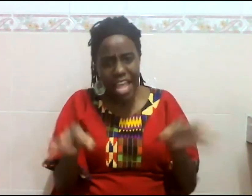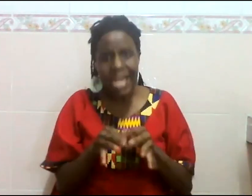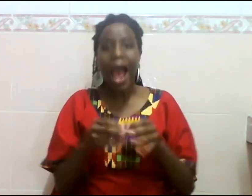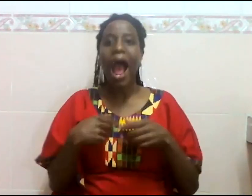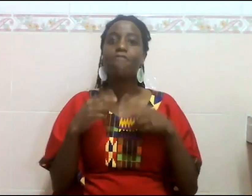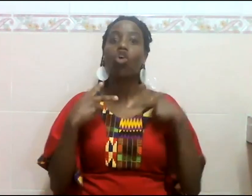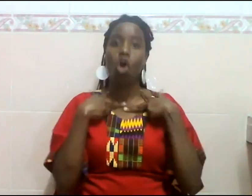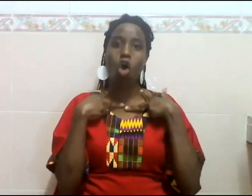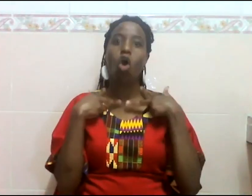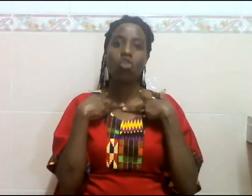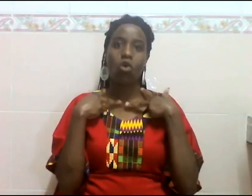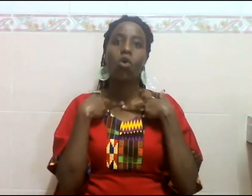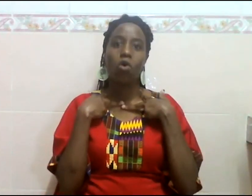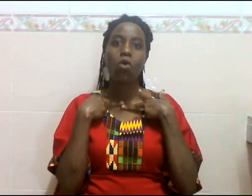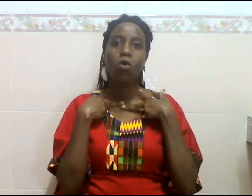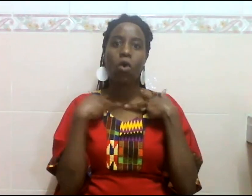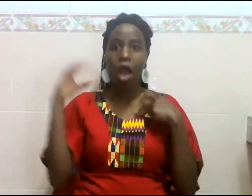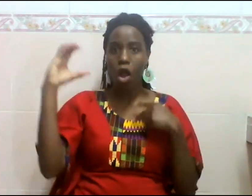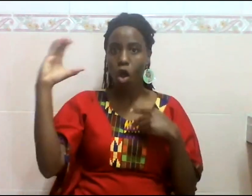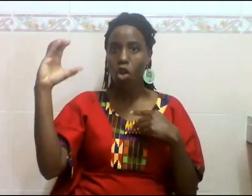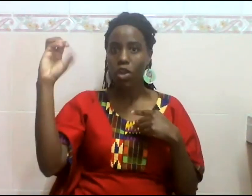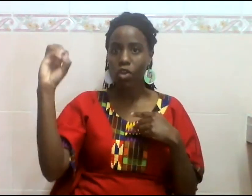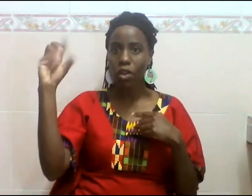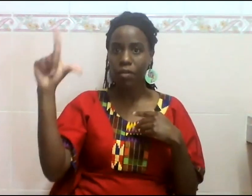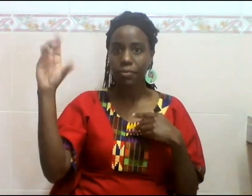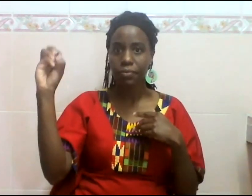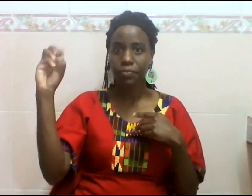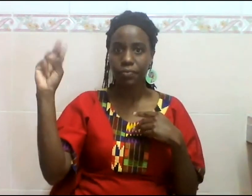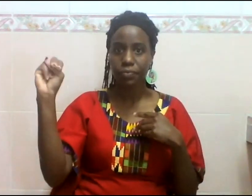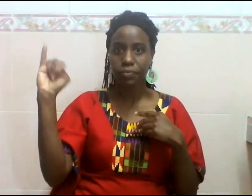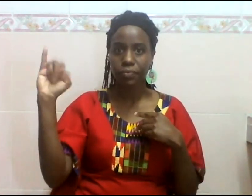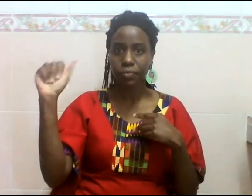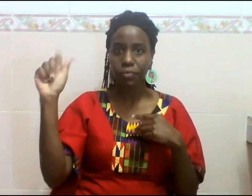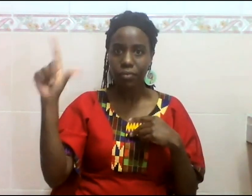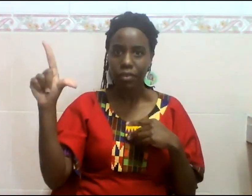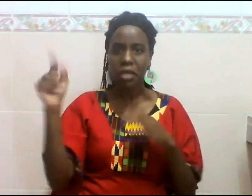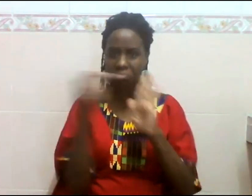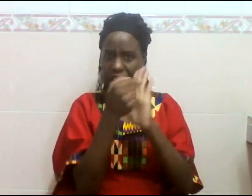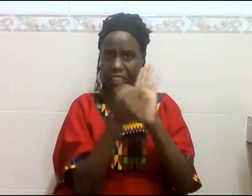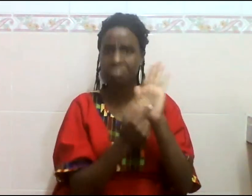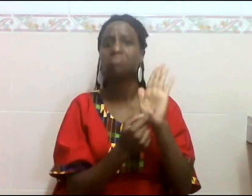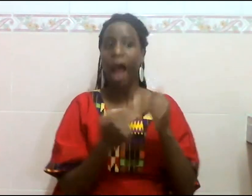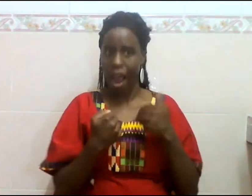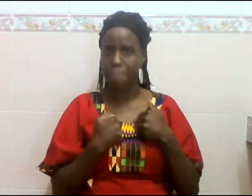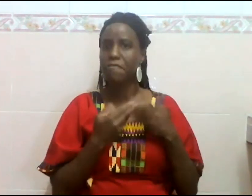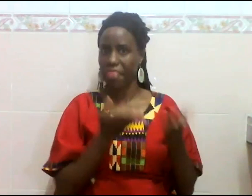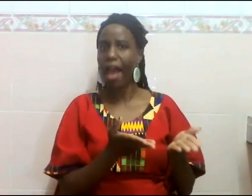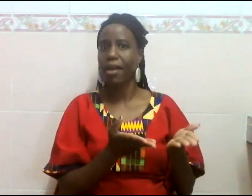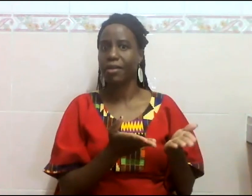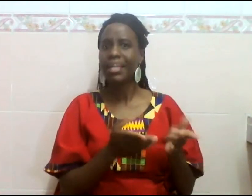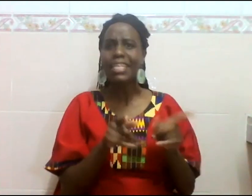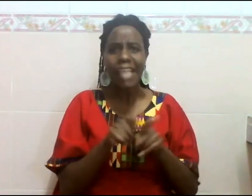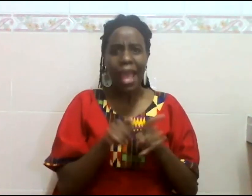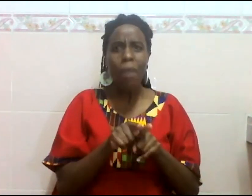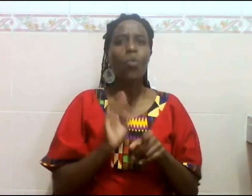dynamics. And that importantly, this has deep roots, but that it goes